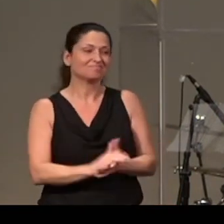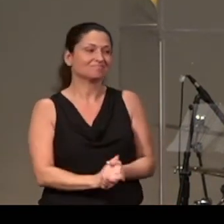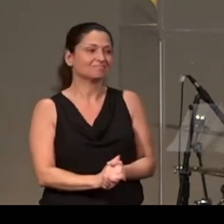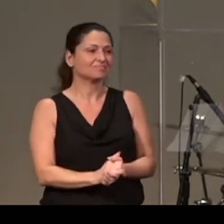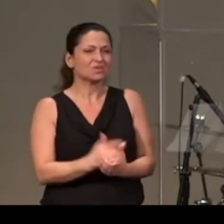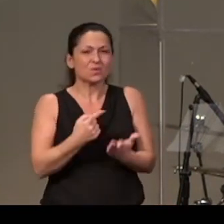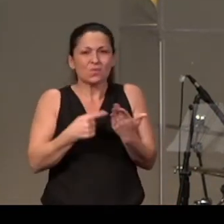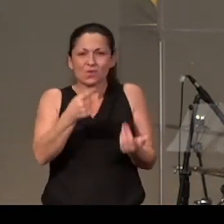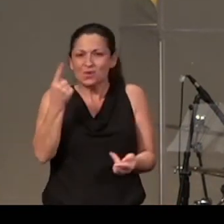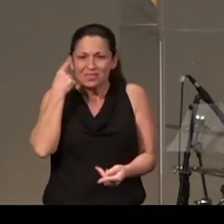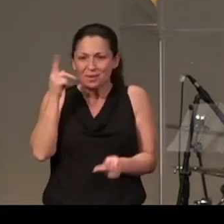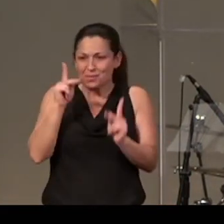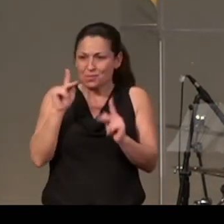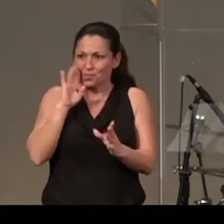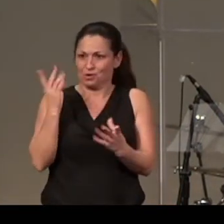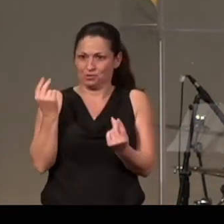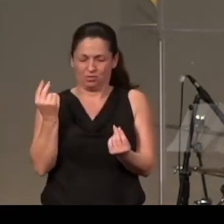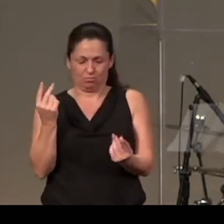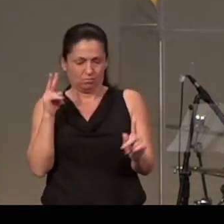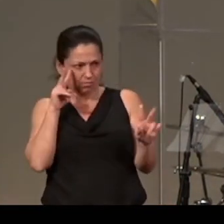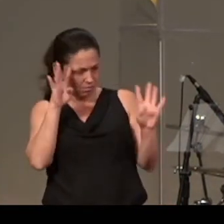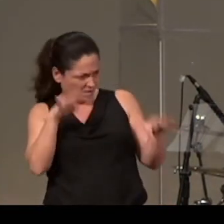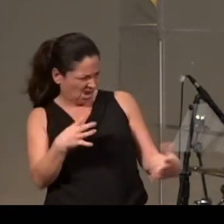What do you think people would do? What?